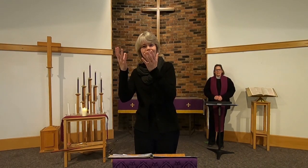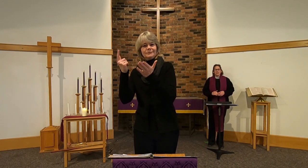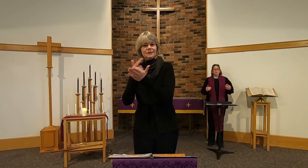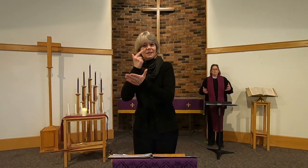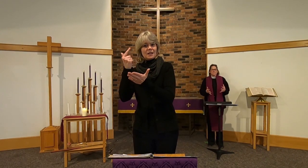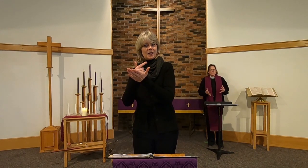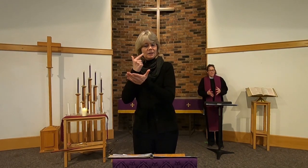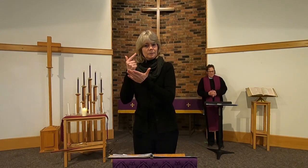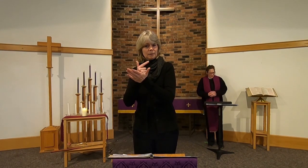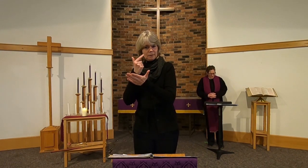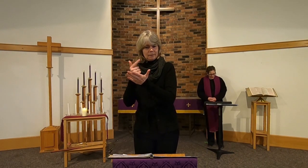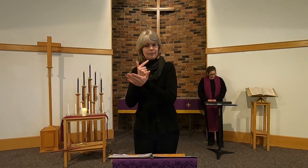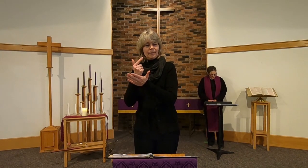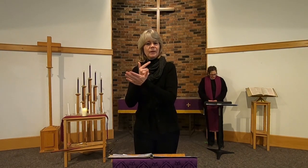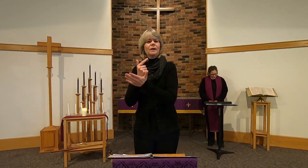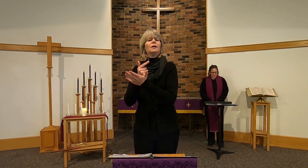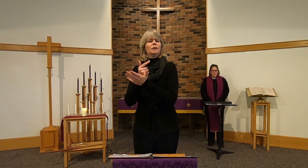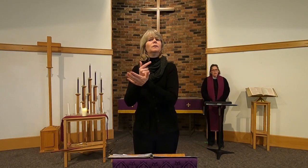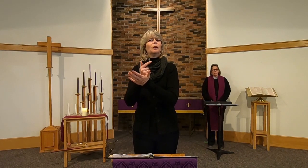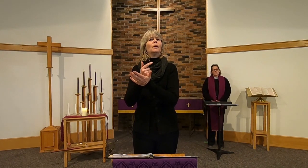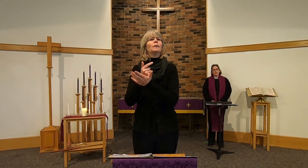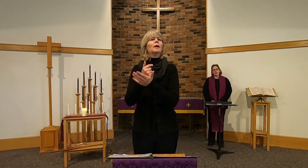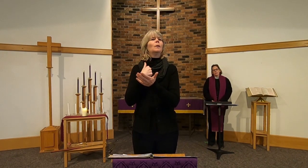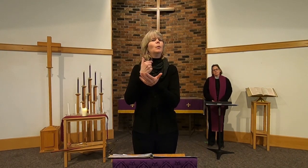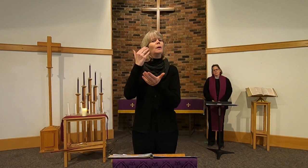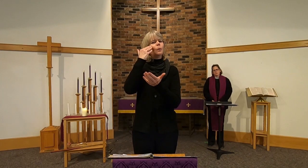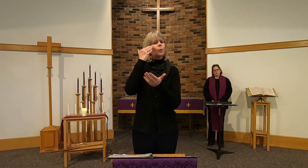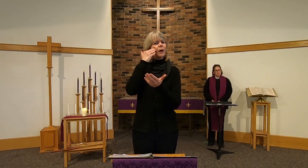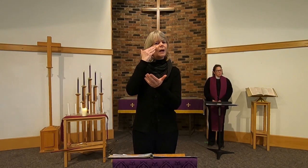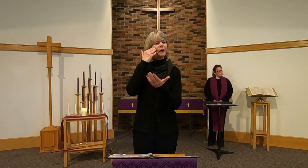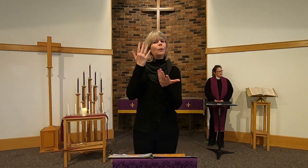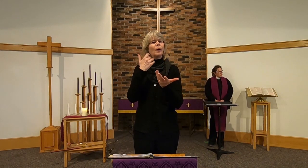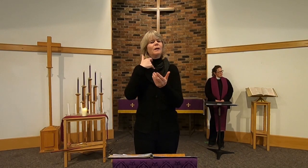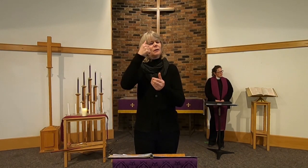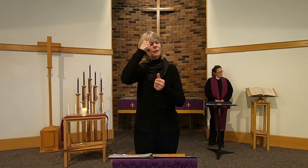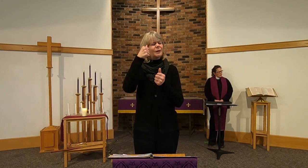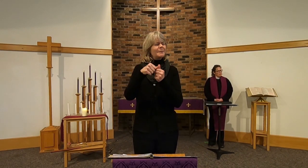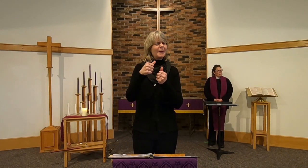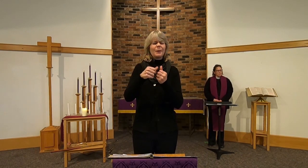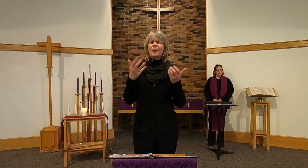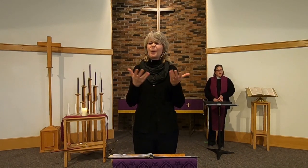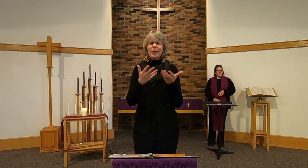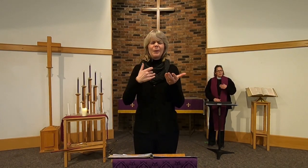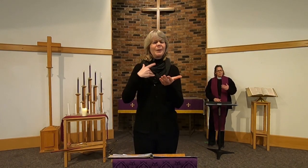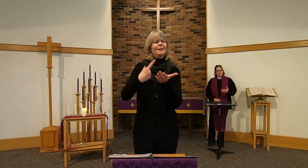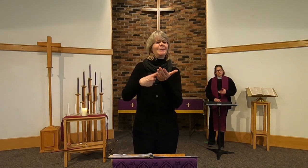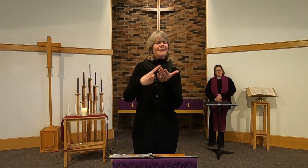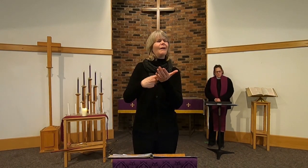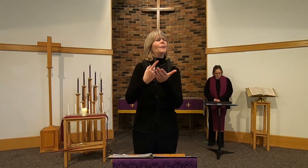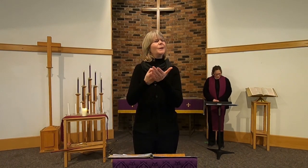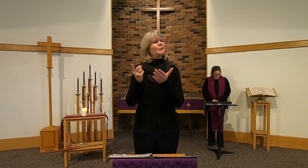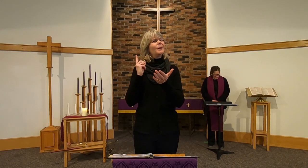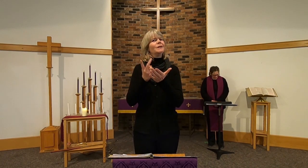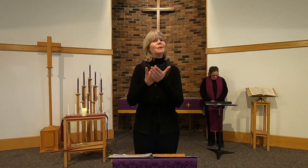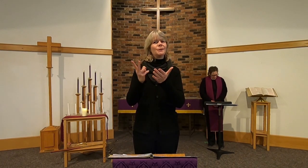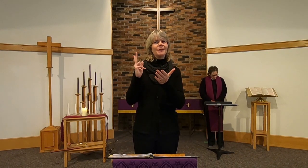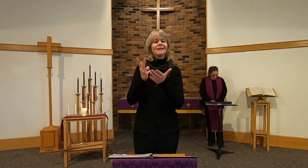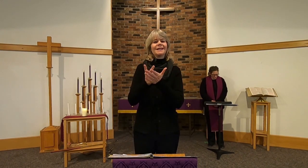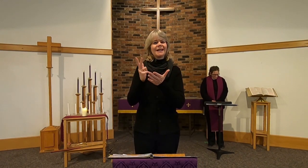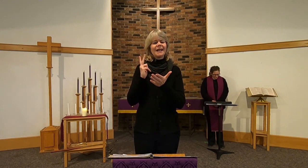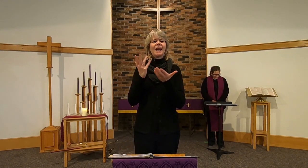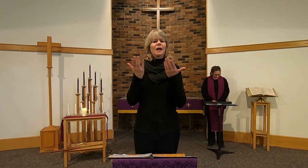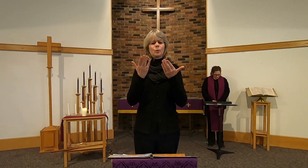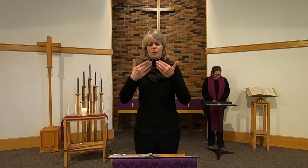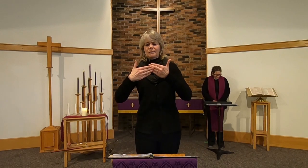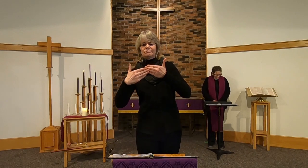so that it helps us kind of get centered. Helps us remember what have we been talking about and what do we expect as